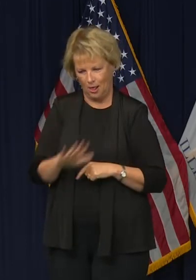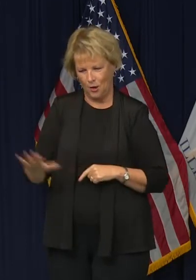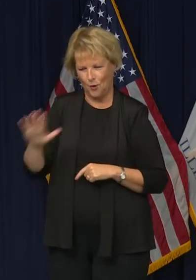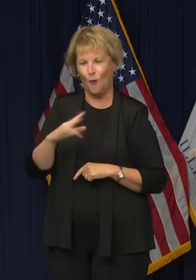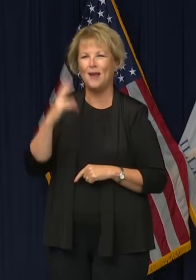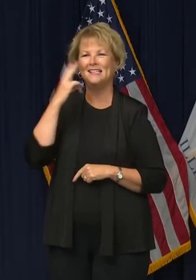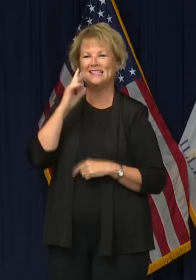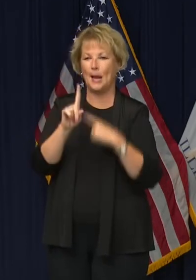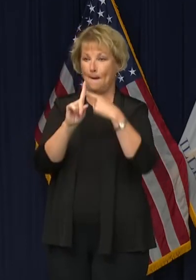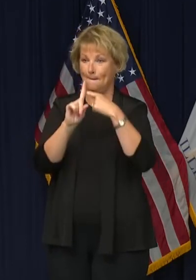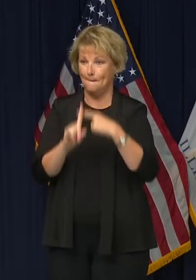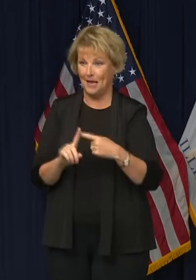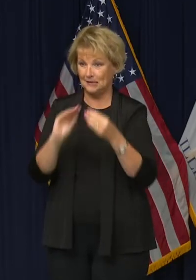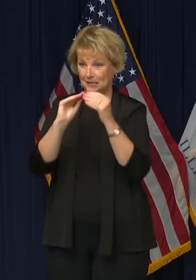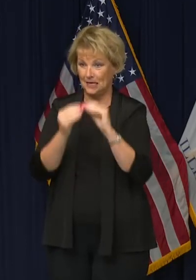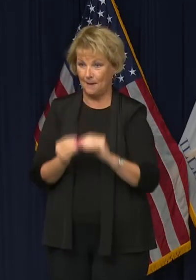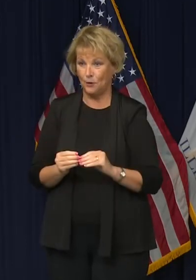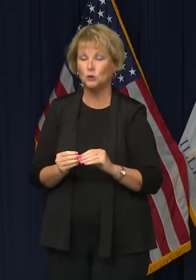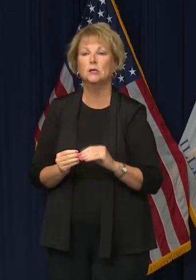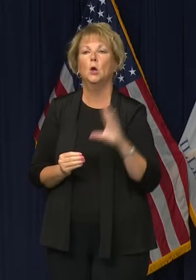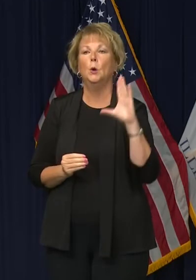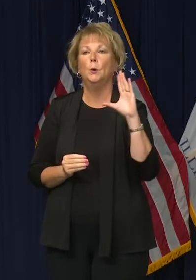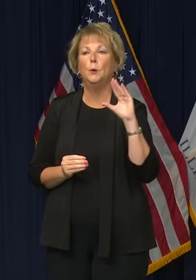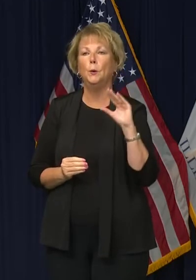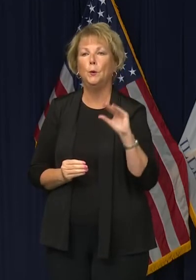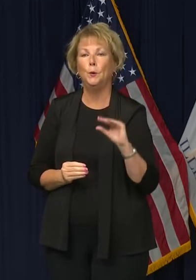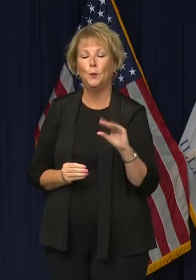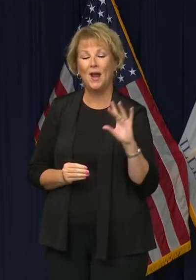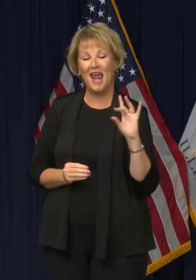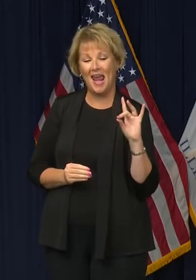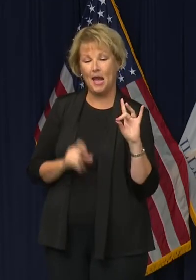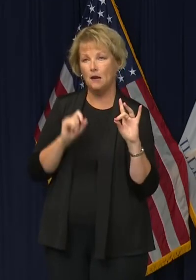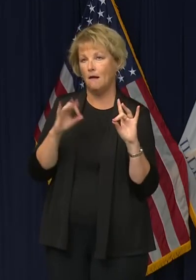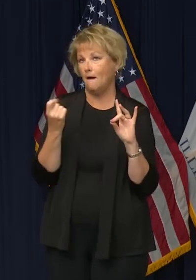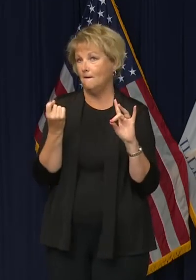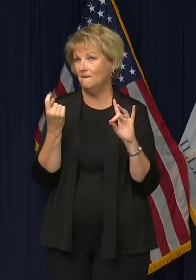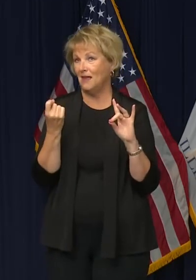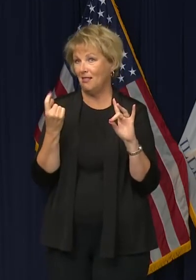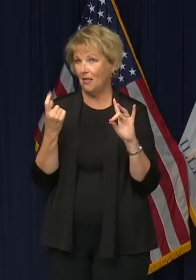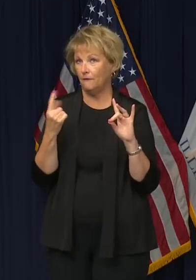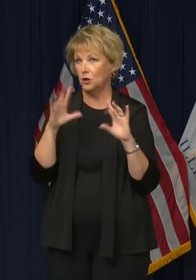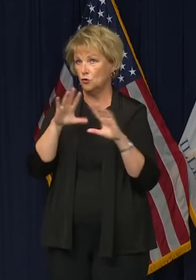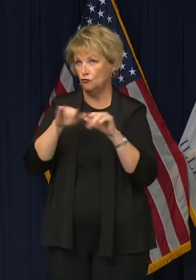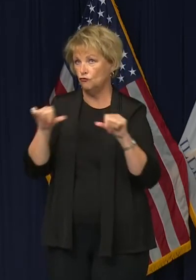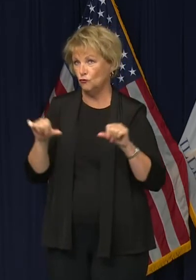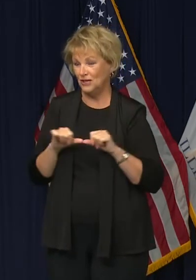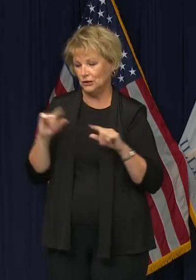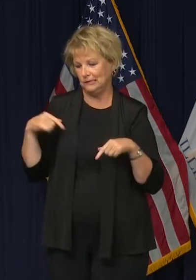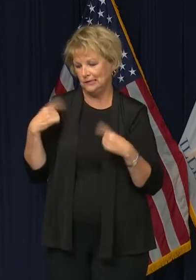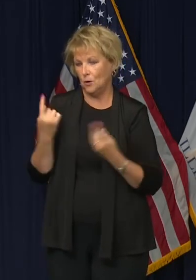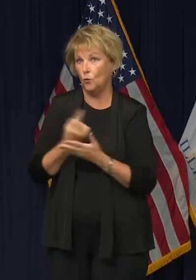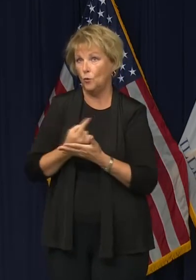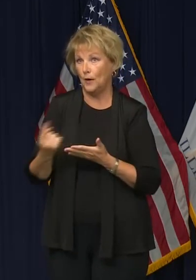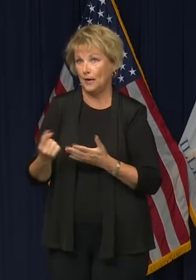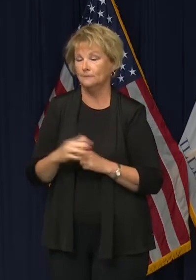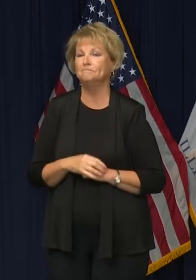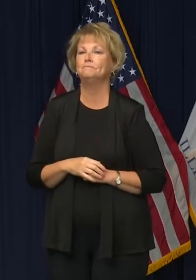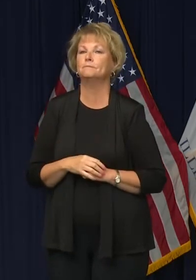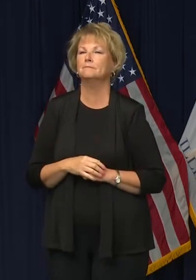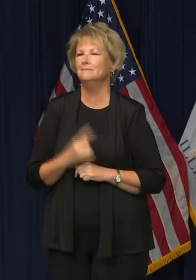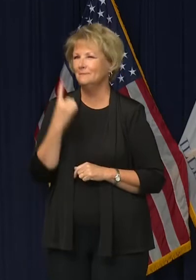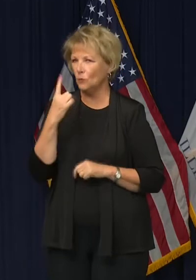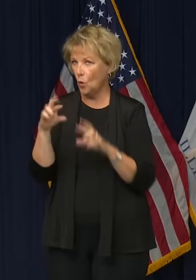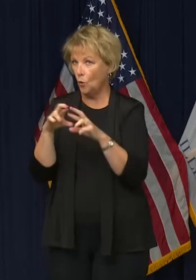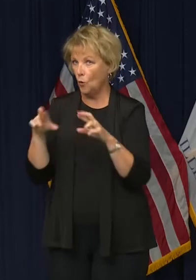rates decline in 8 of our 11 regions over the last week alone. That said, one of our